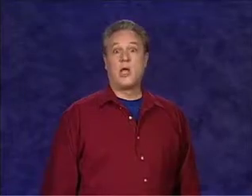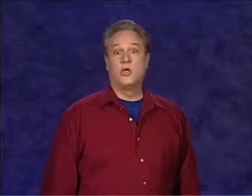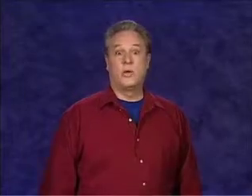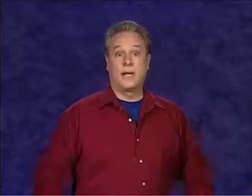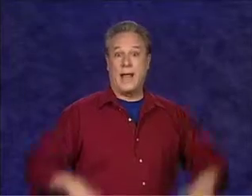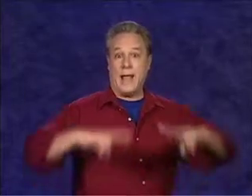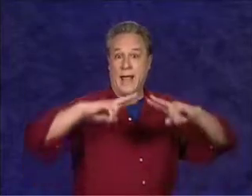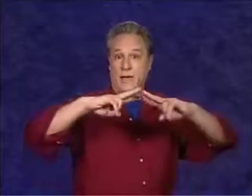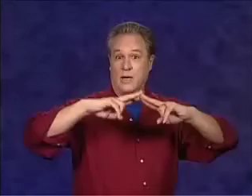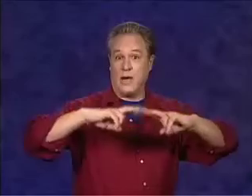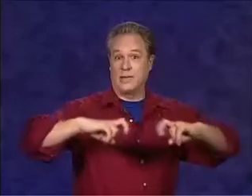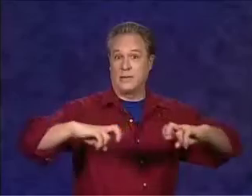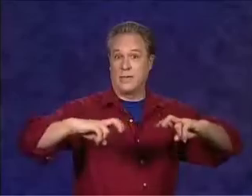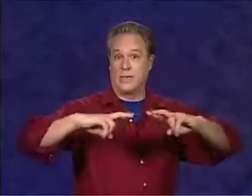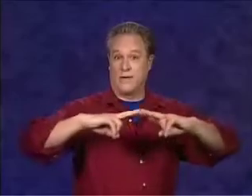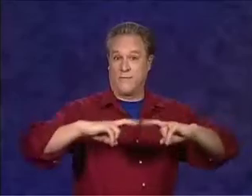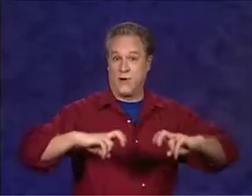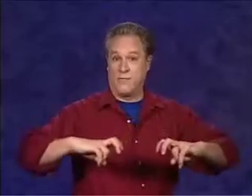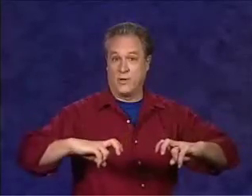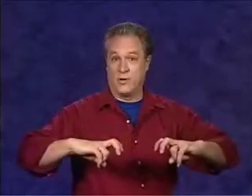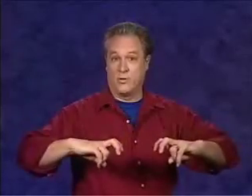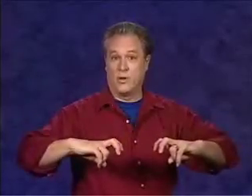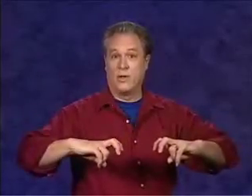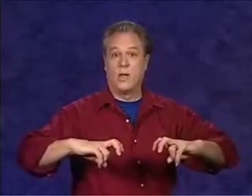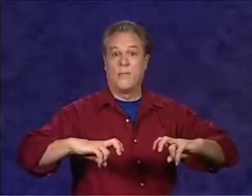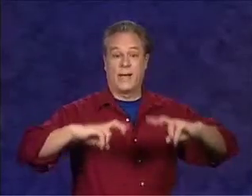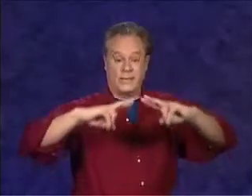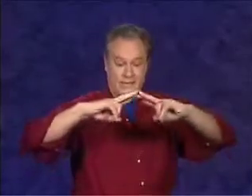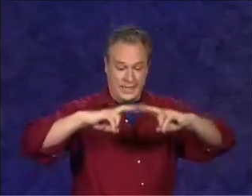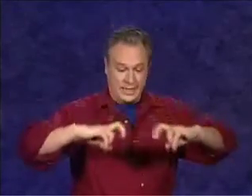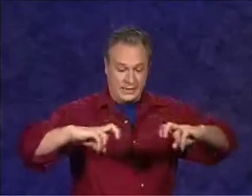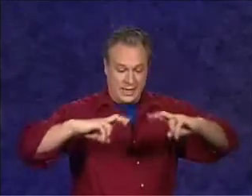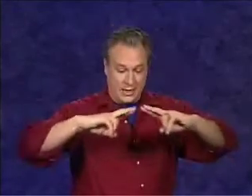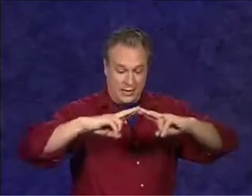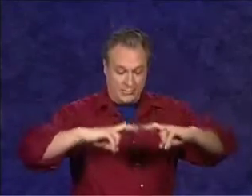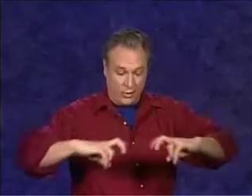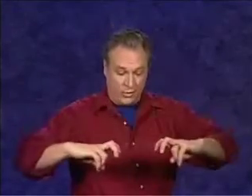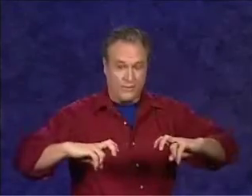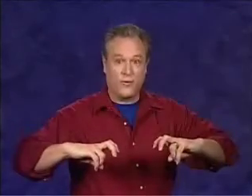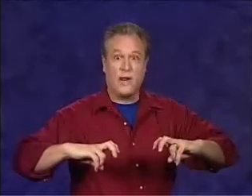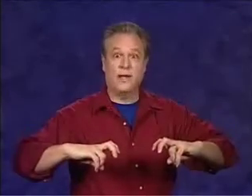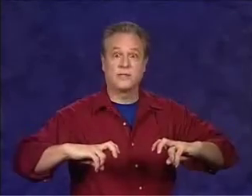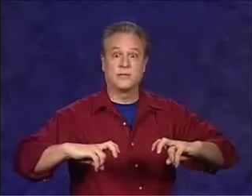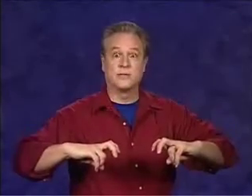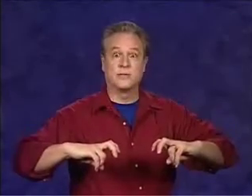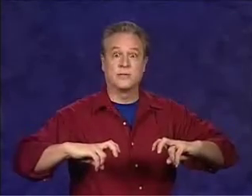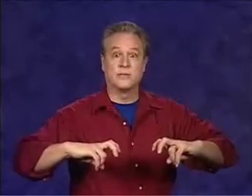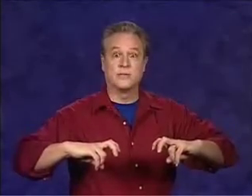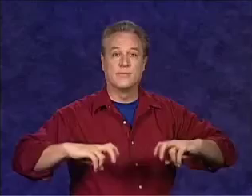You can analyze something in front of you by digging down and probing for answers.